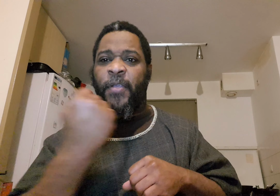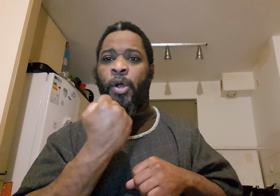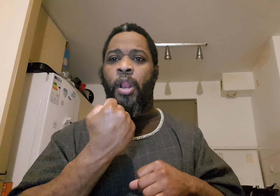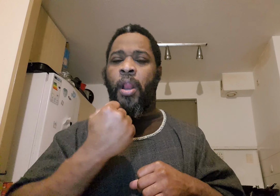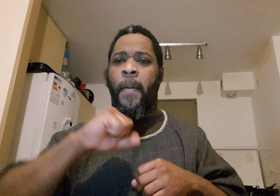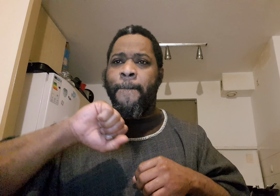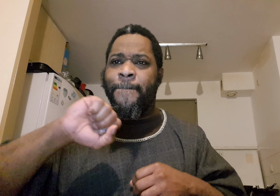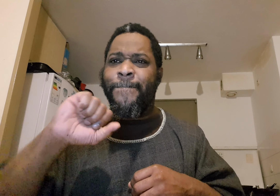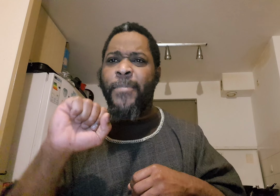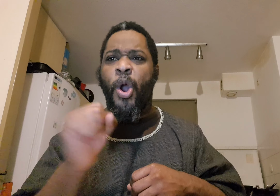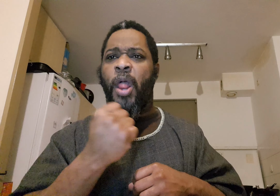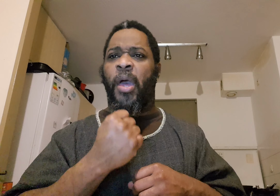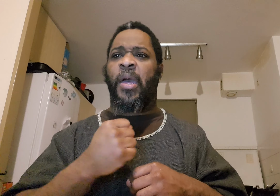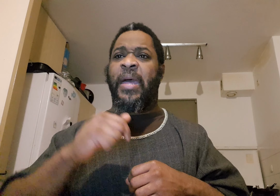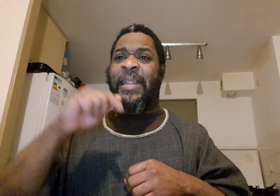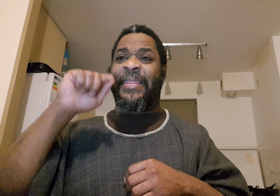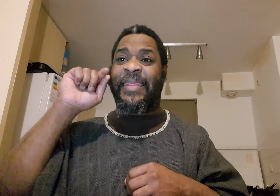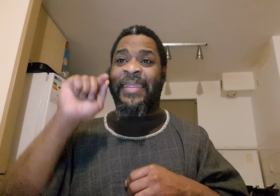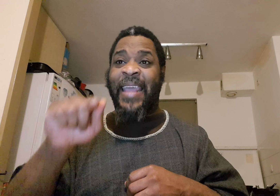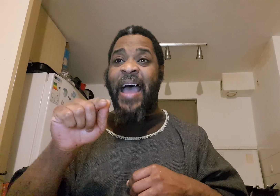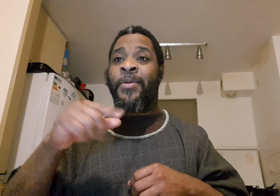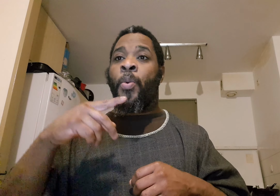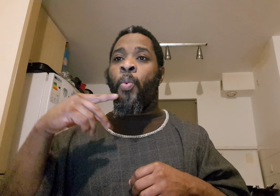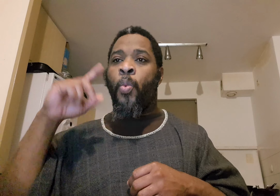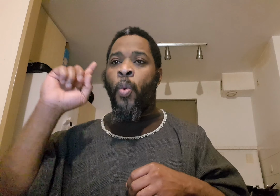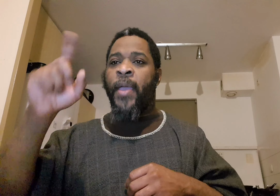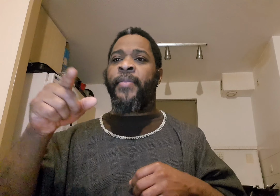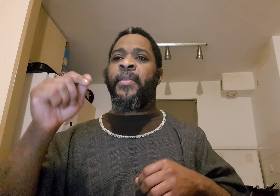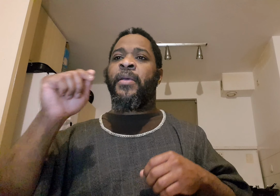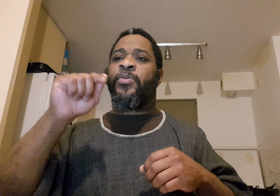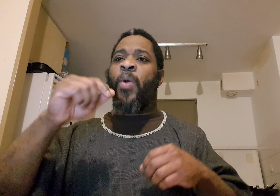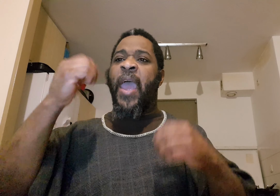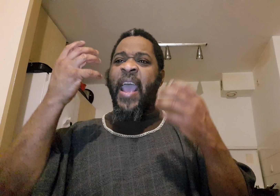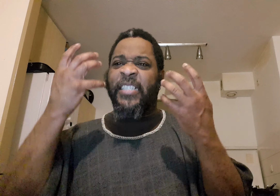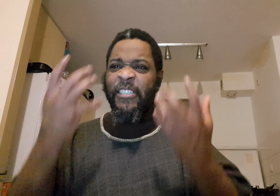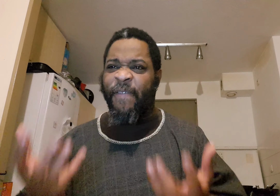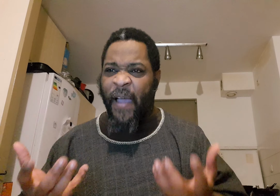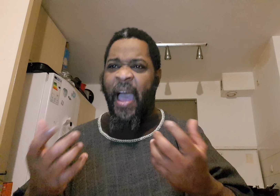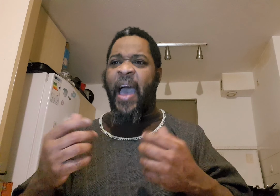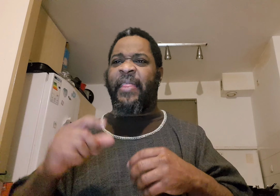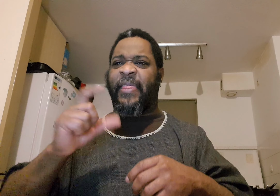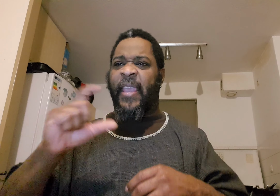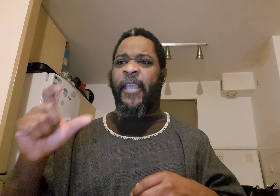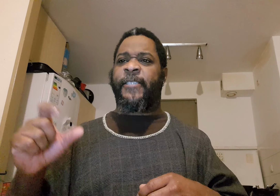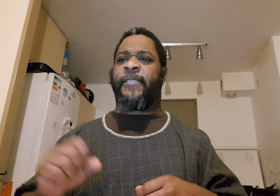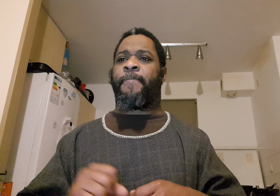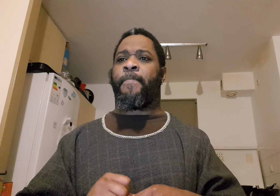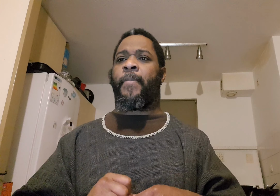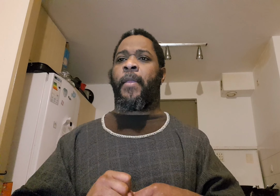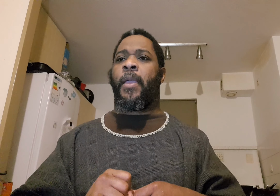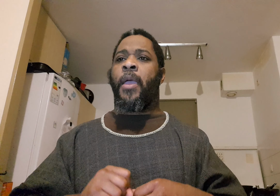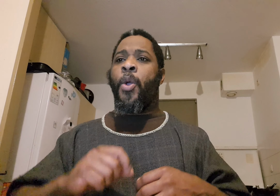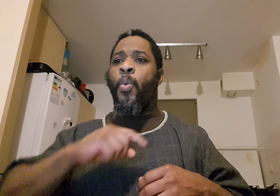difficult. Mother that went to swear things